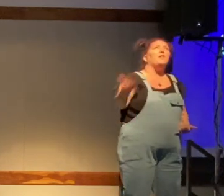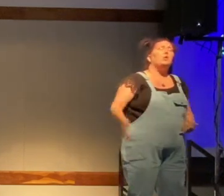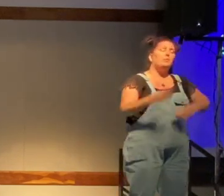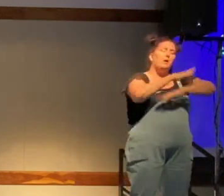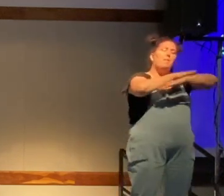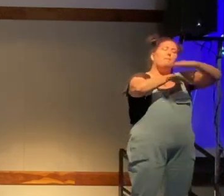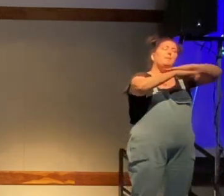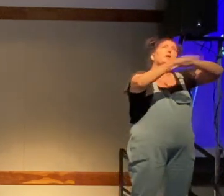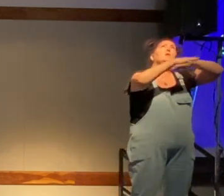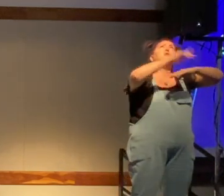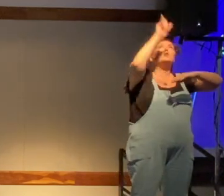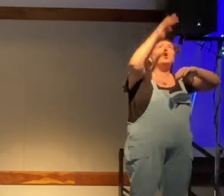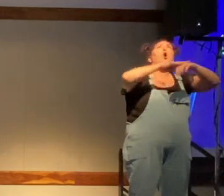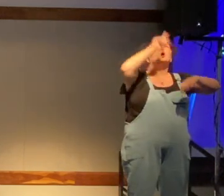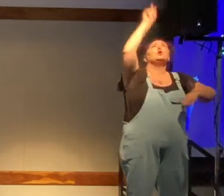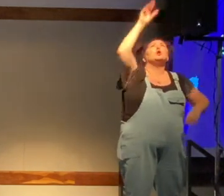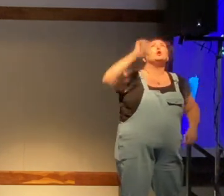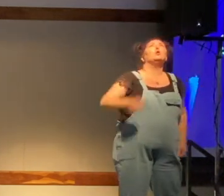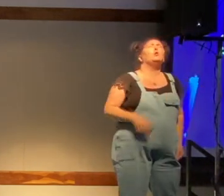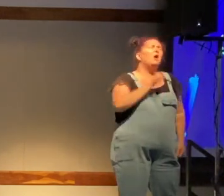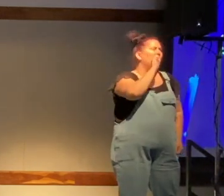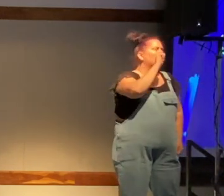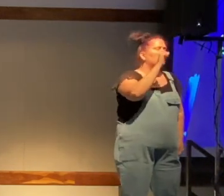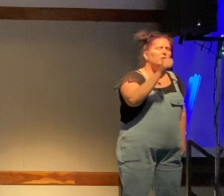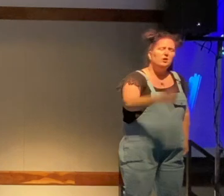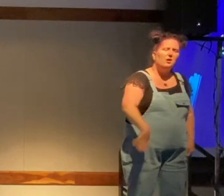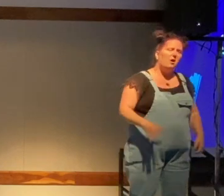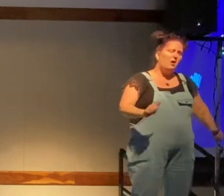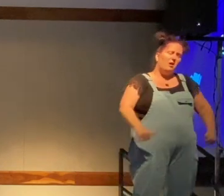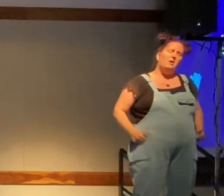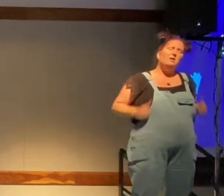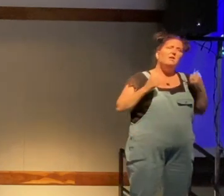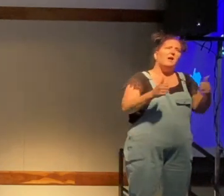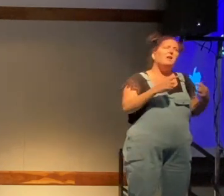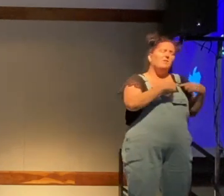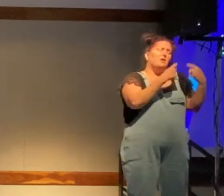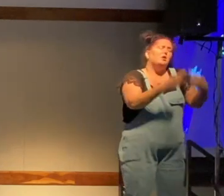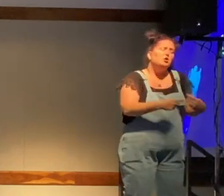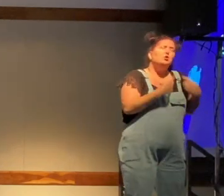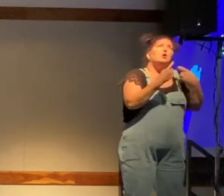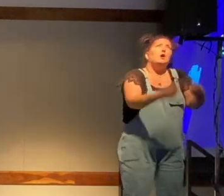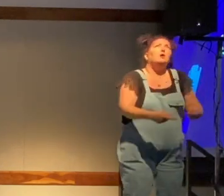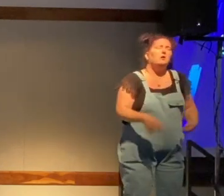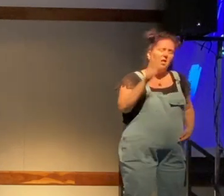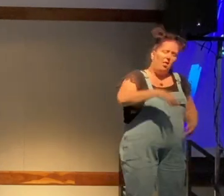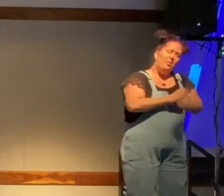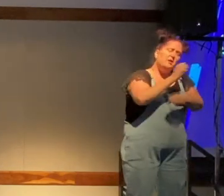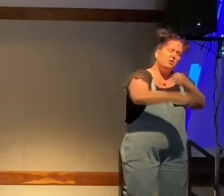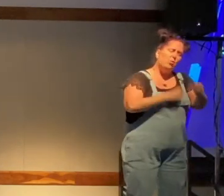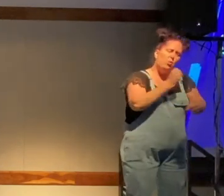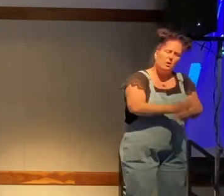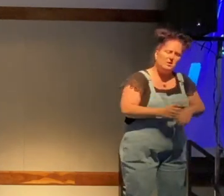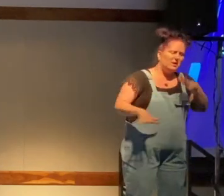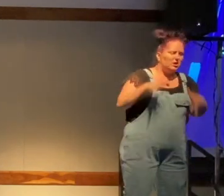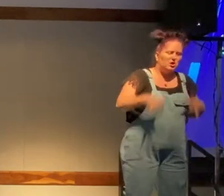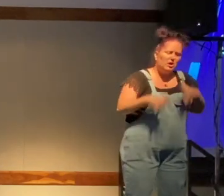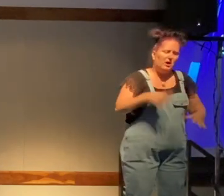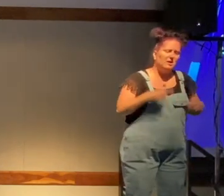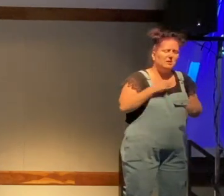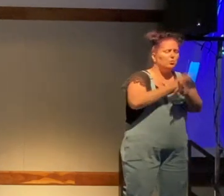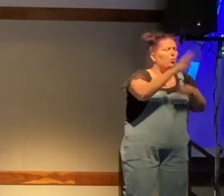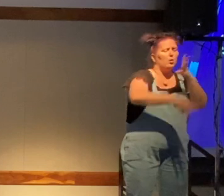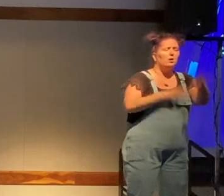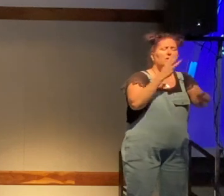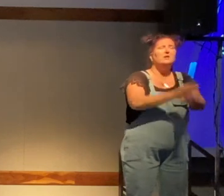built on you, not their circumstances. This world's going to rock us. This world's going to shake us, but